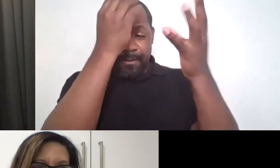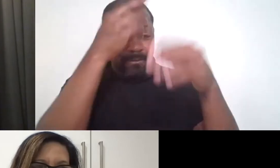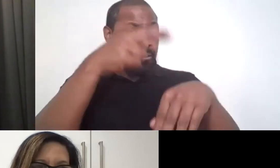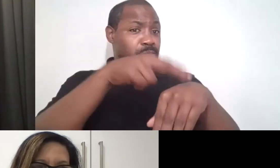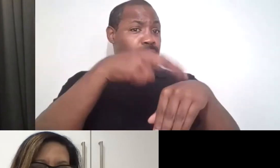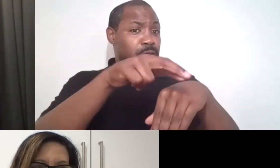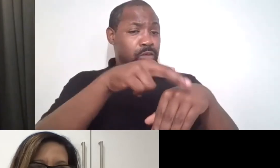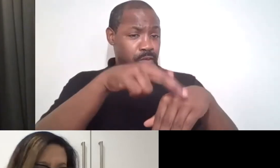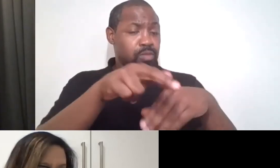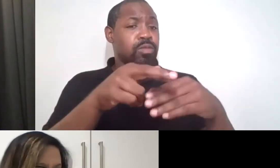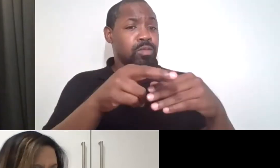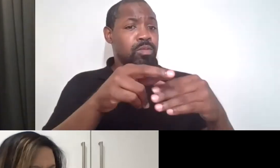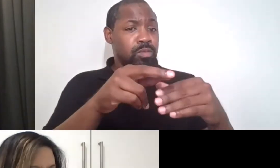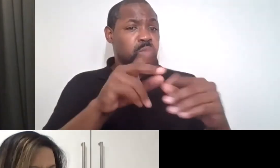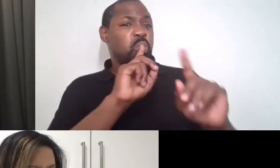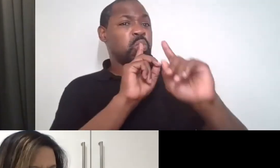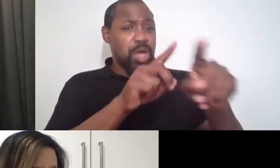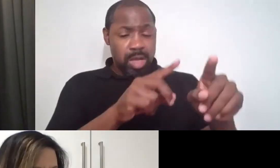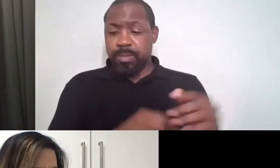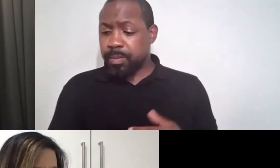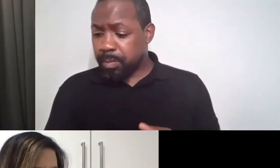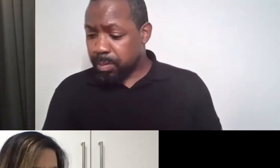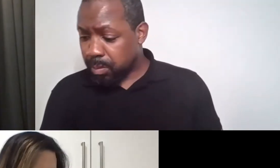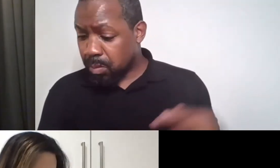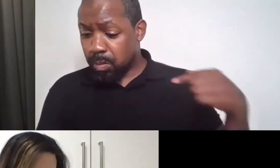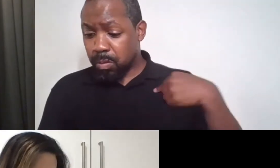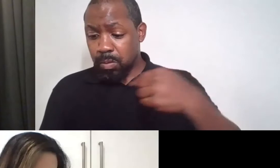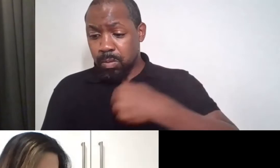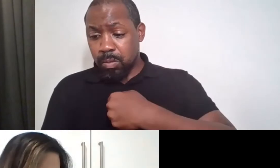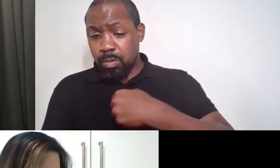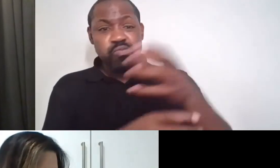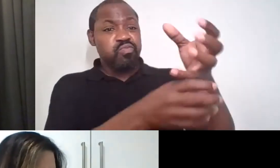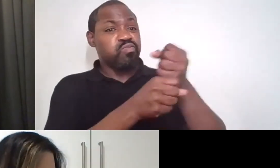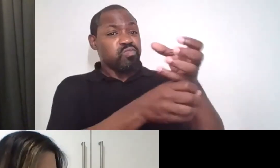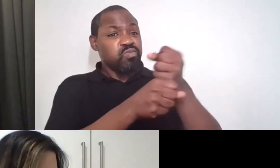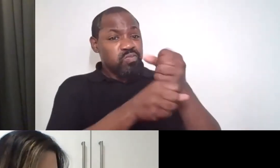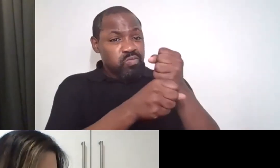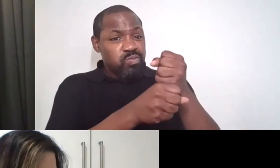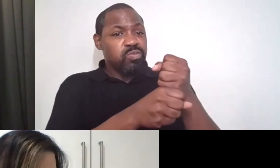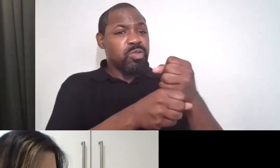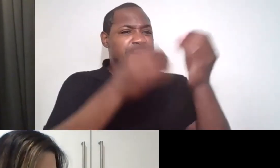So RICDHH information and referral. We have that report. How